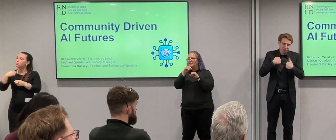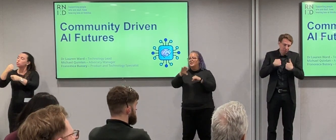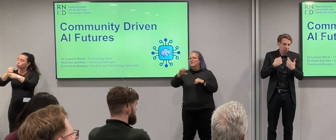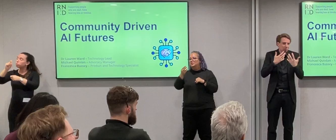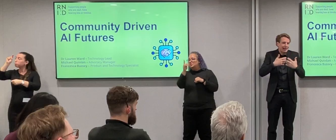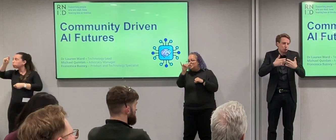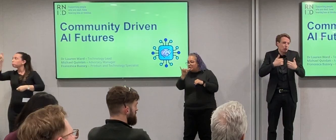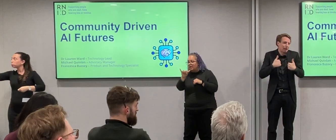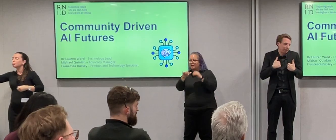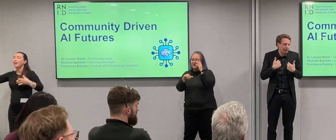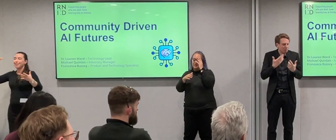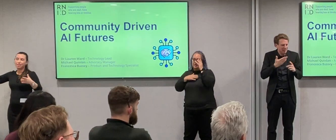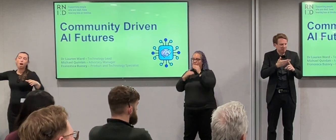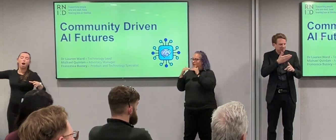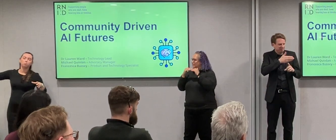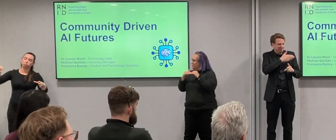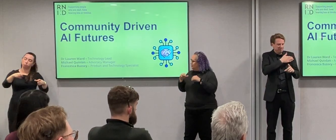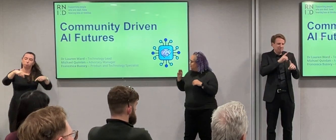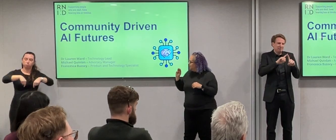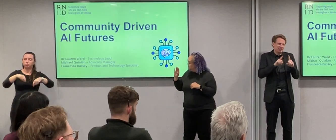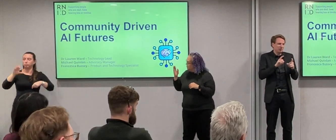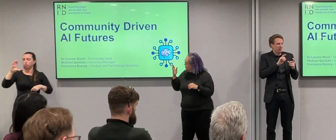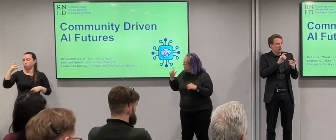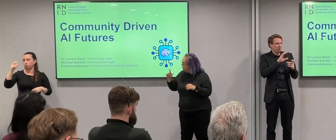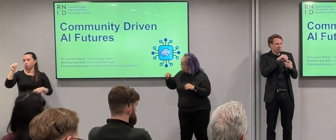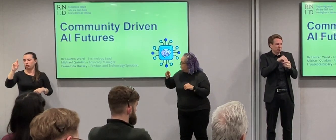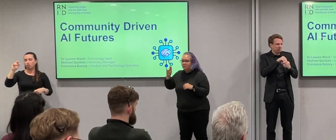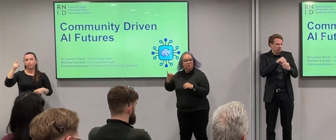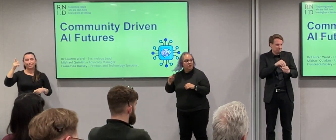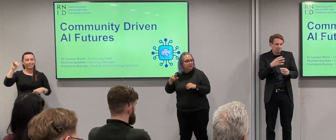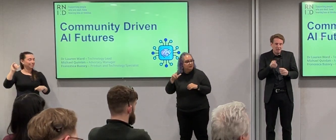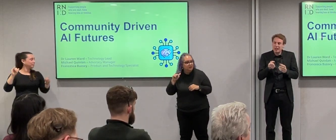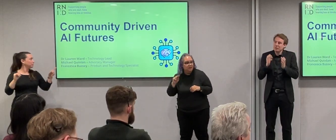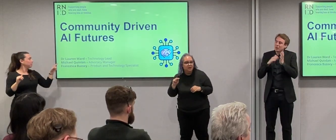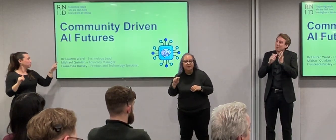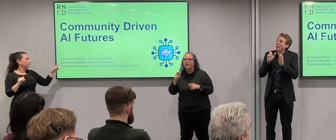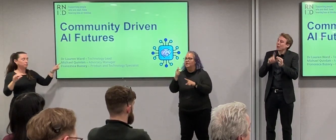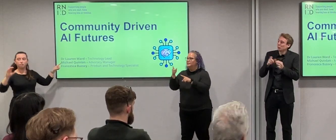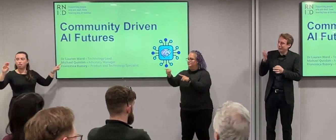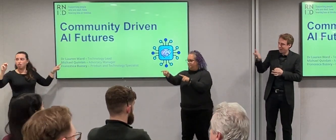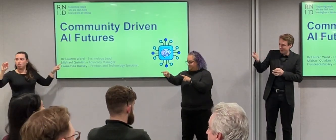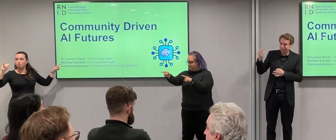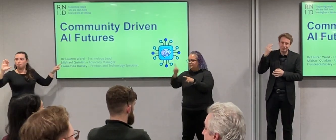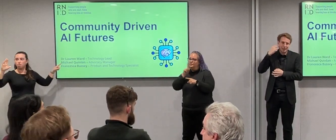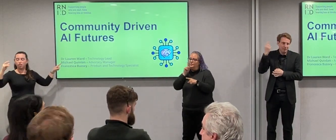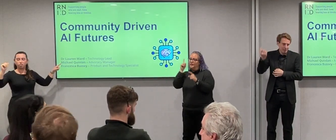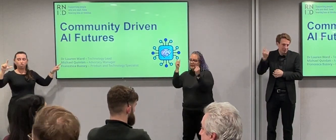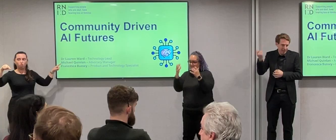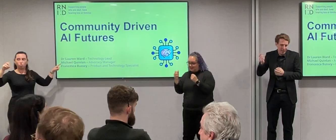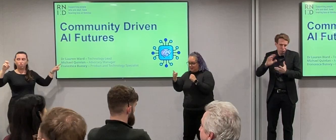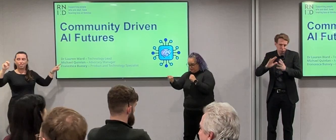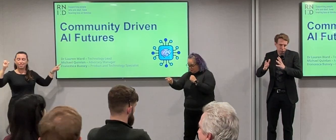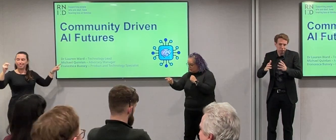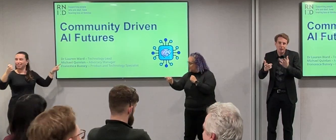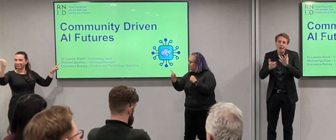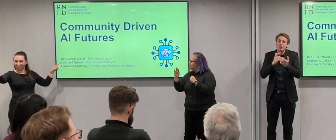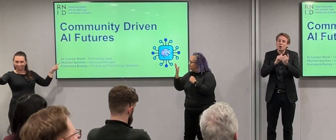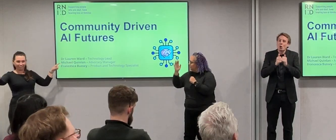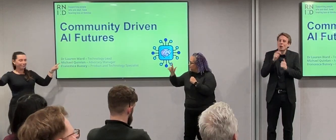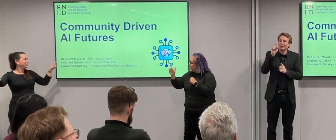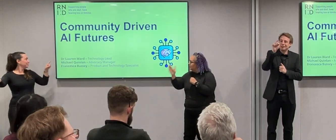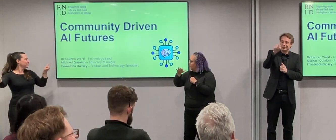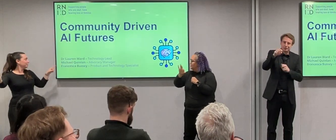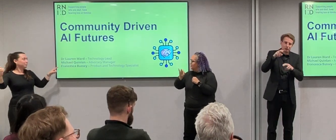sector. My colleague, Michael Quinlan, over here, is a deaf signer, and my other colleague over there